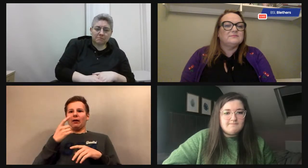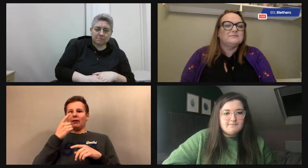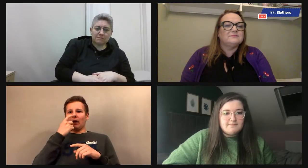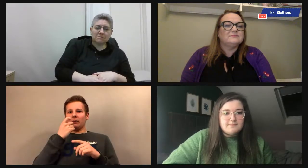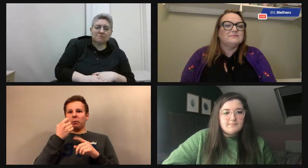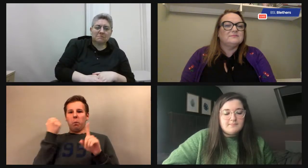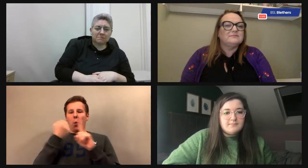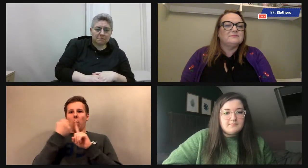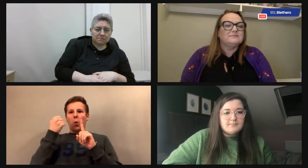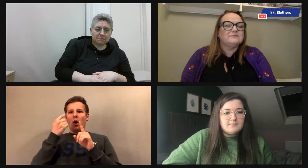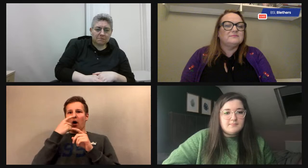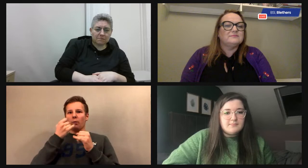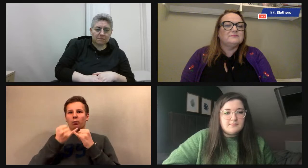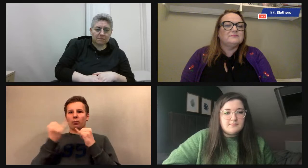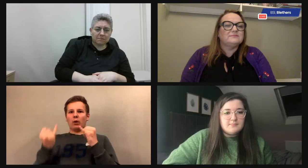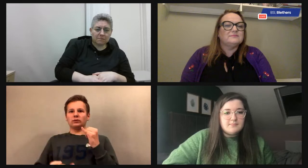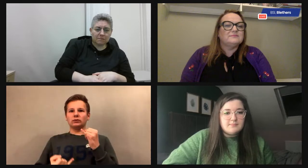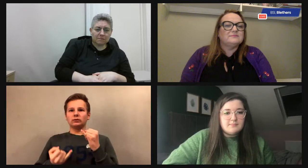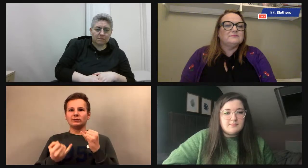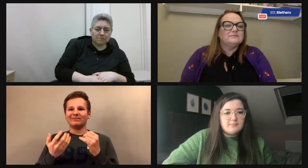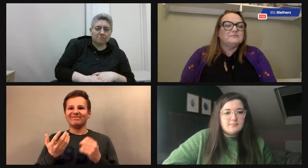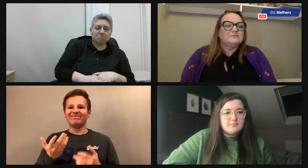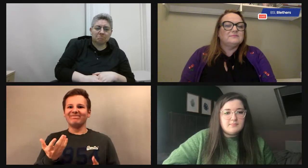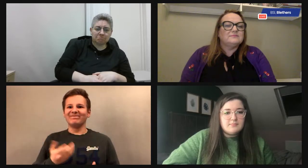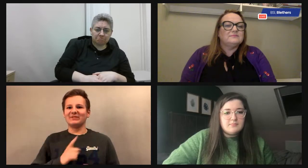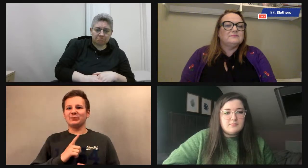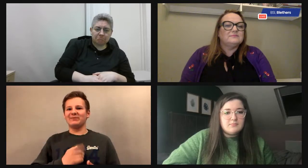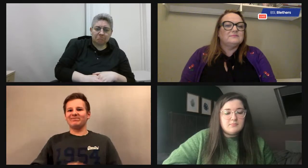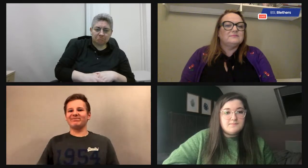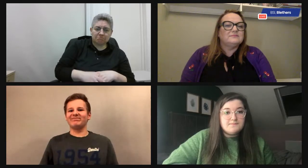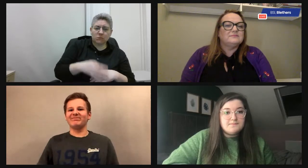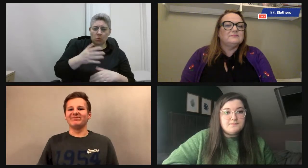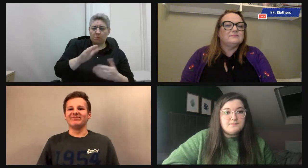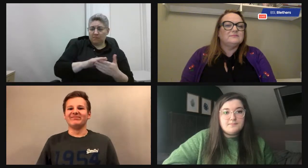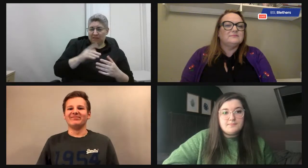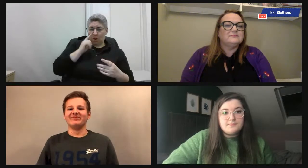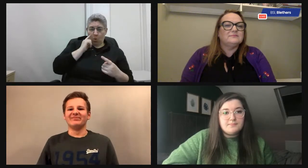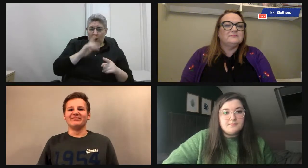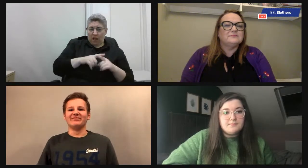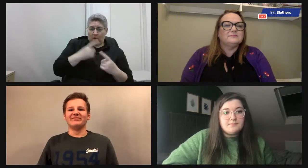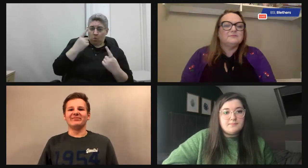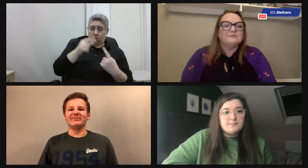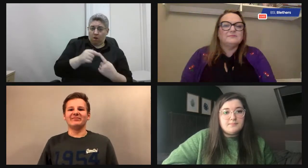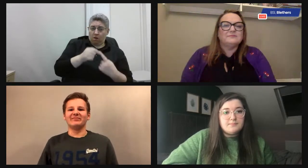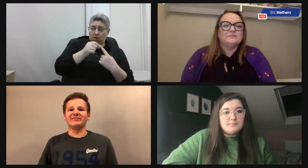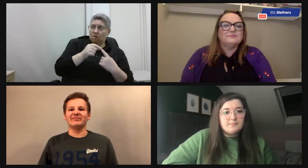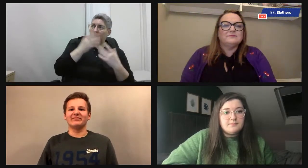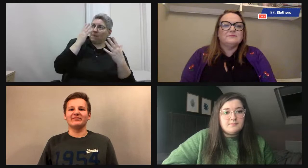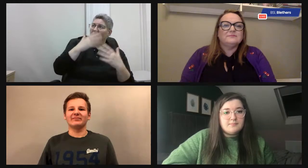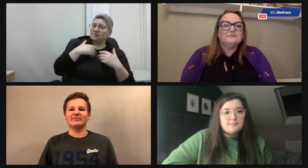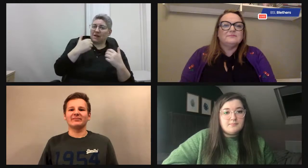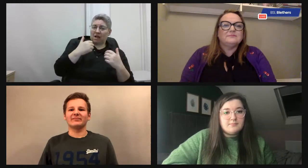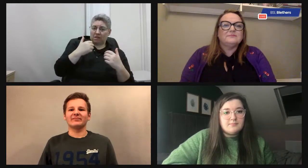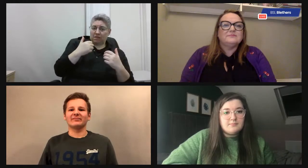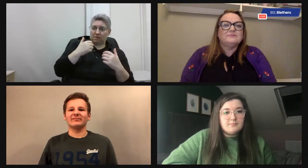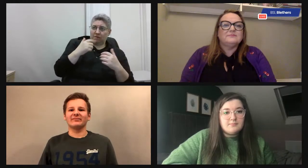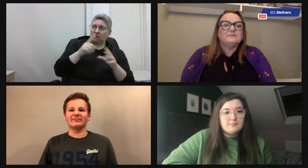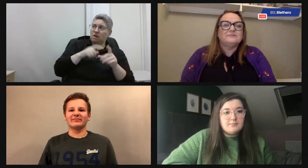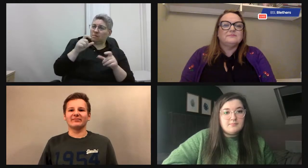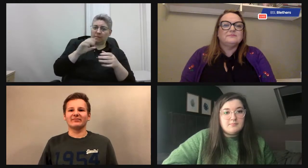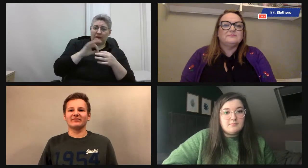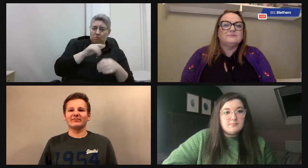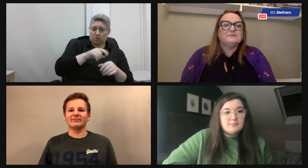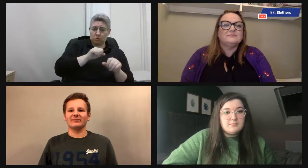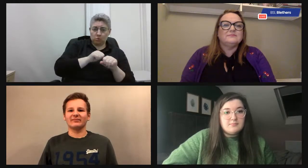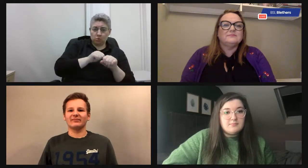if something's happened or something's put on, you can go into school feeling really anxious, and that makes it worse.